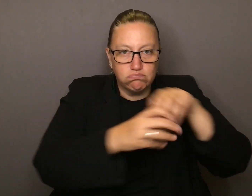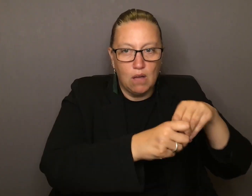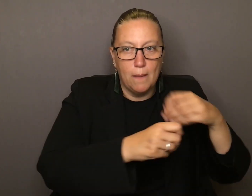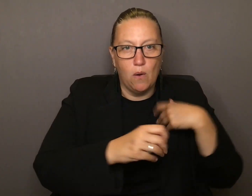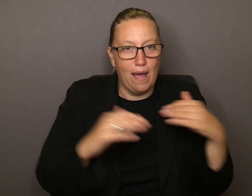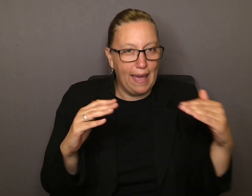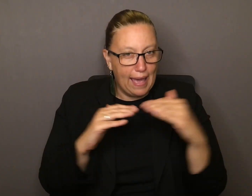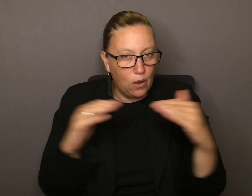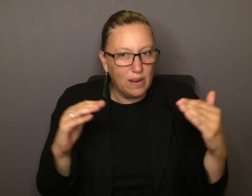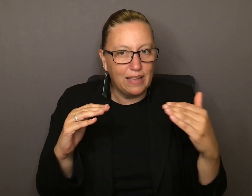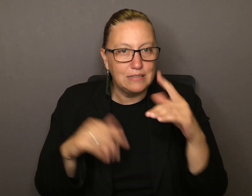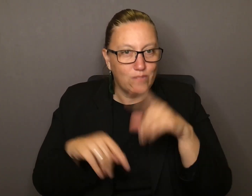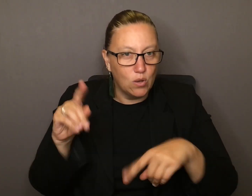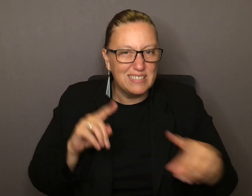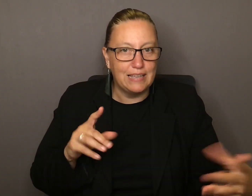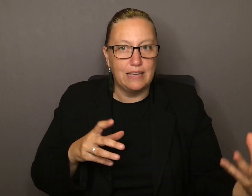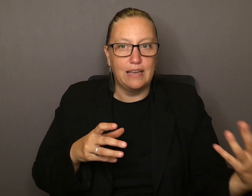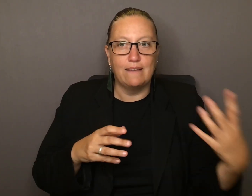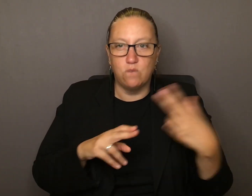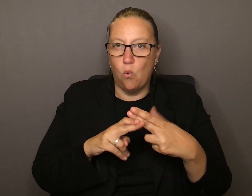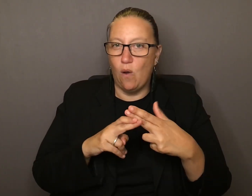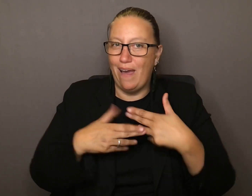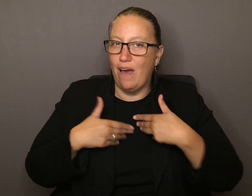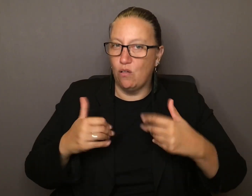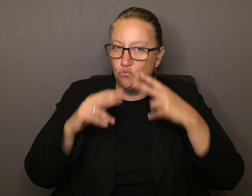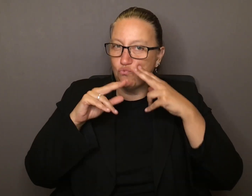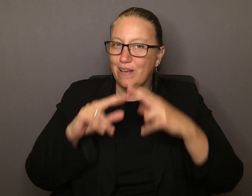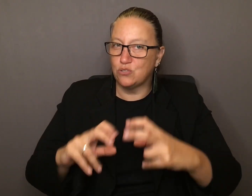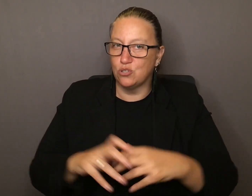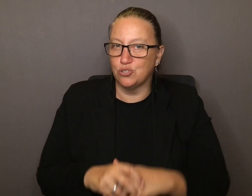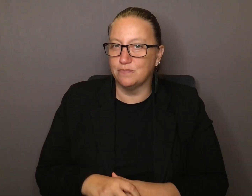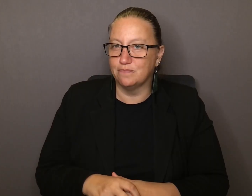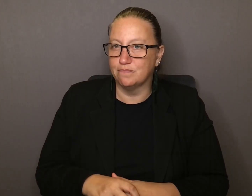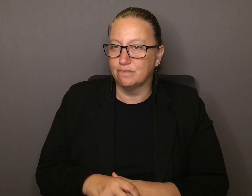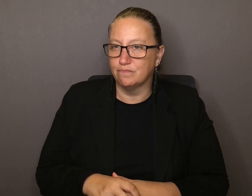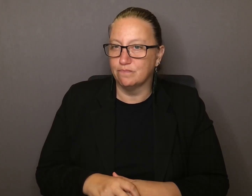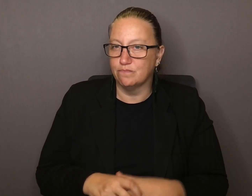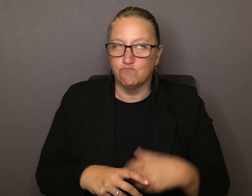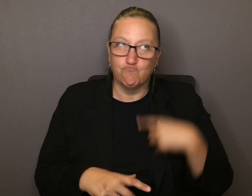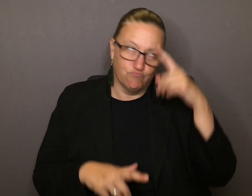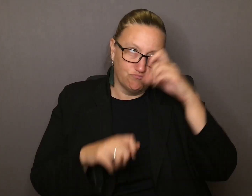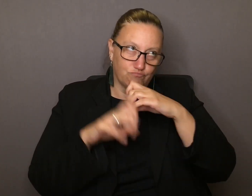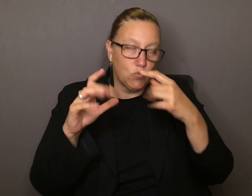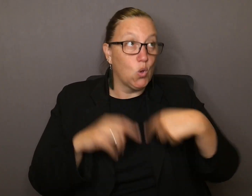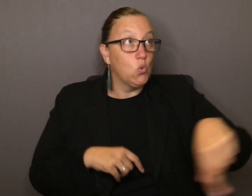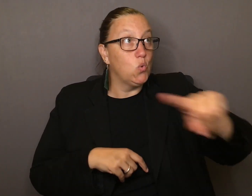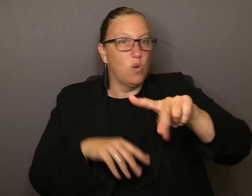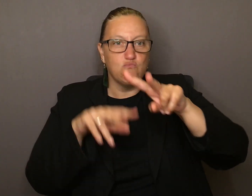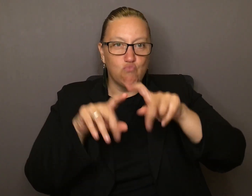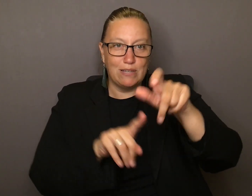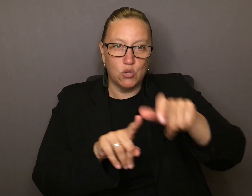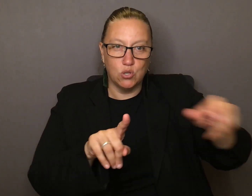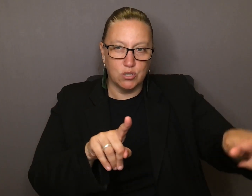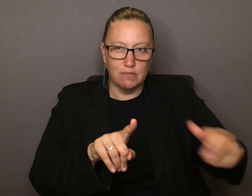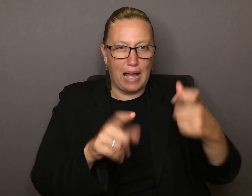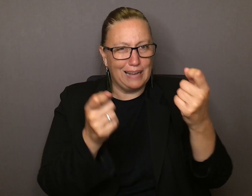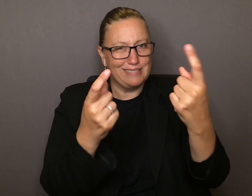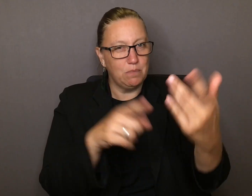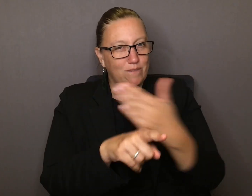research. When I think about what I wish researchers understood before approaching us, yes, it's well established that